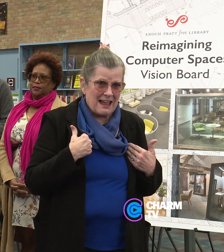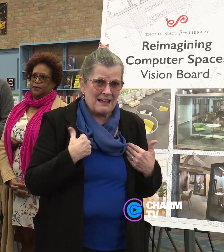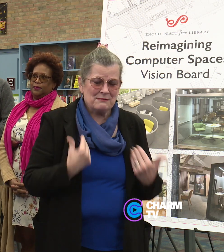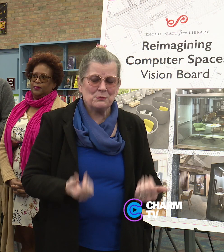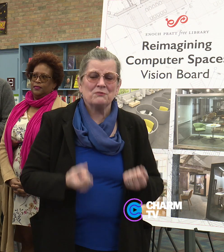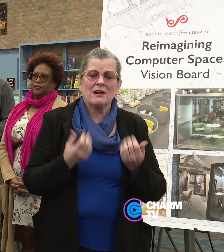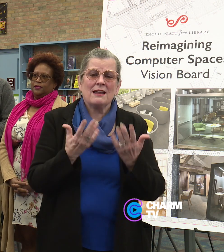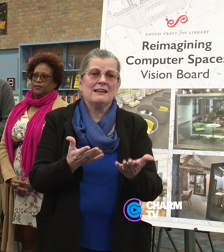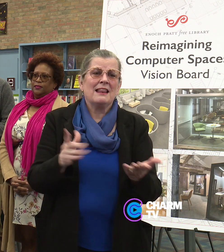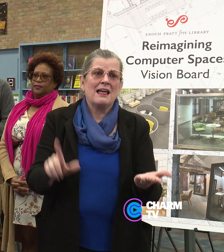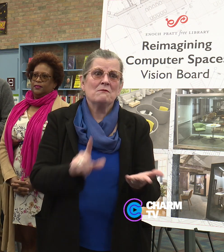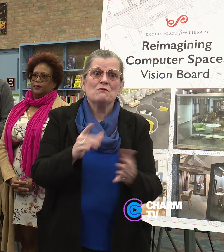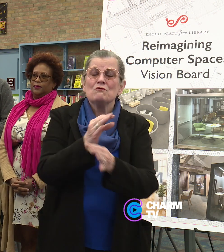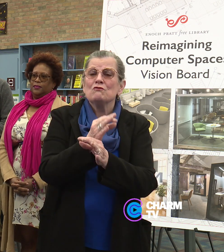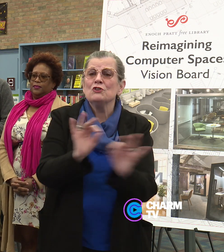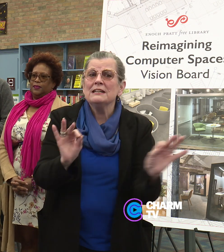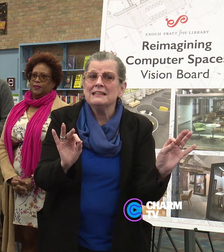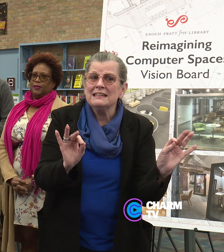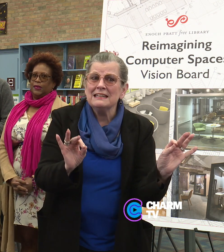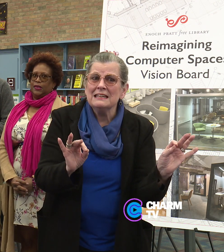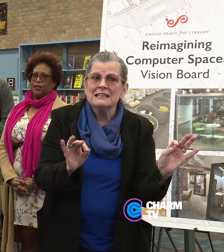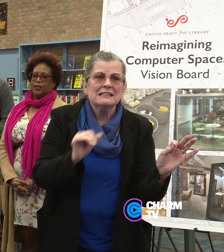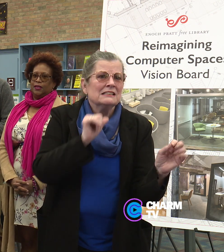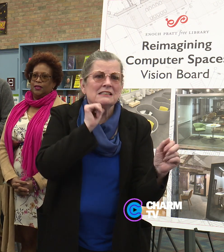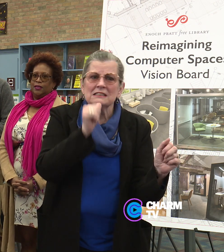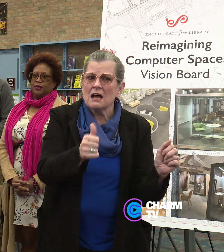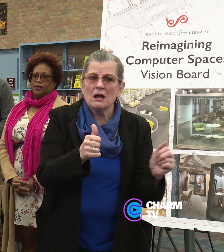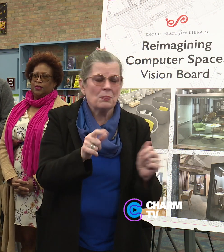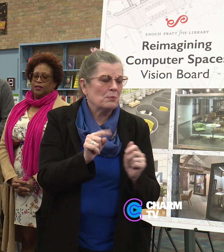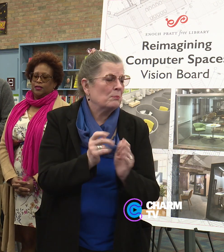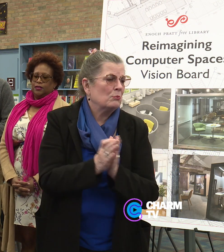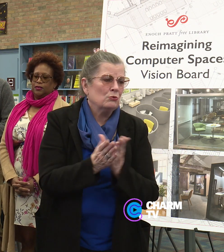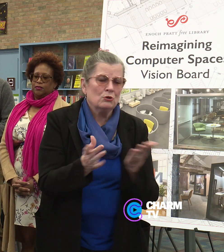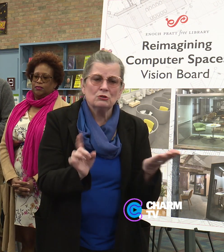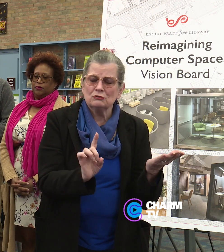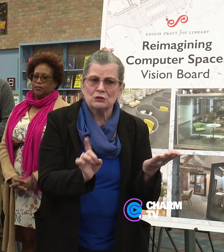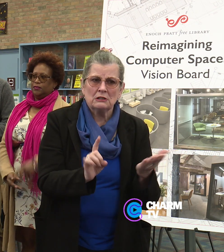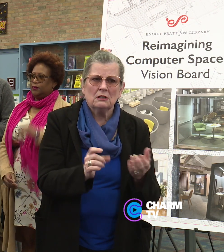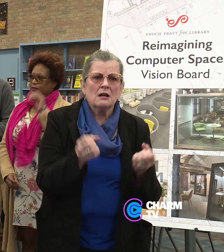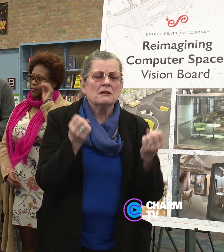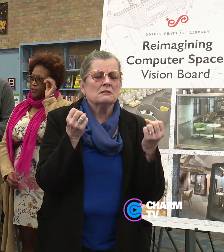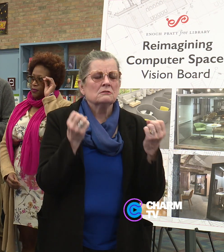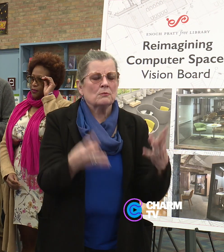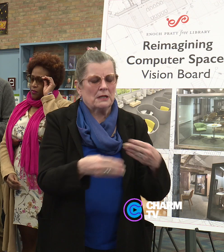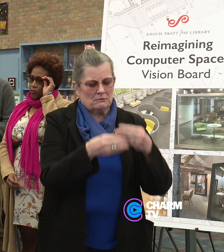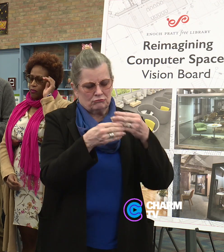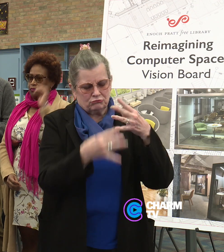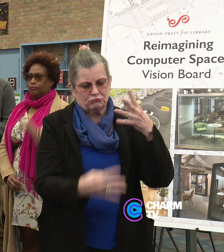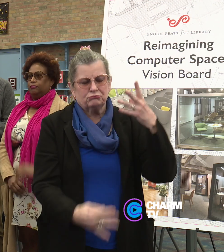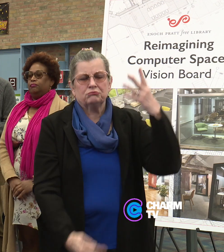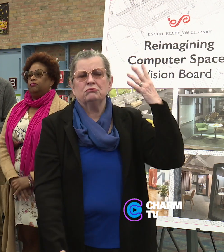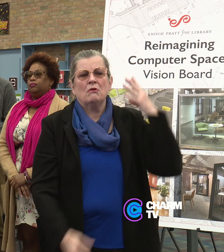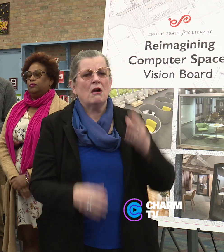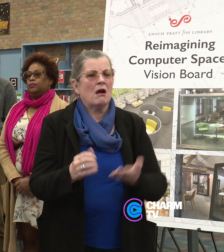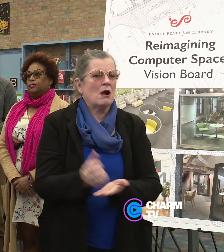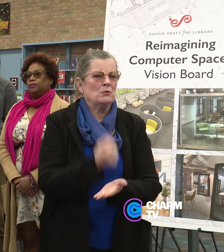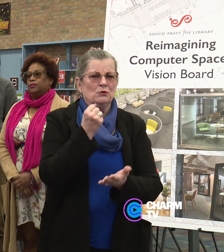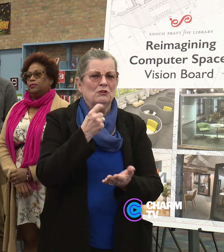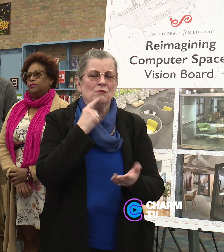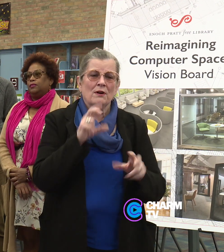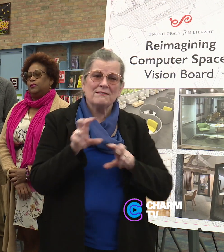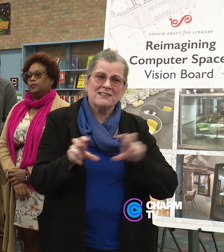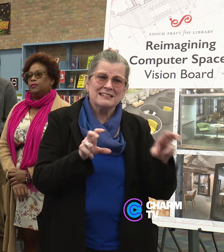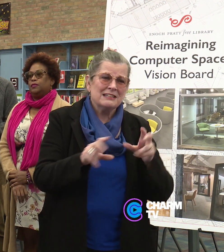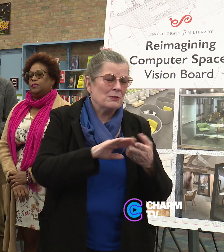they are free, and it's much more than just reading books. There are so many opportunities because they are investing in our community in a deep